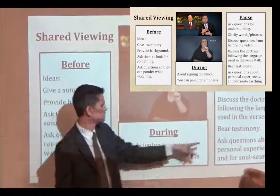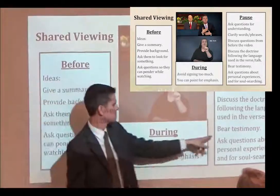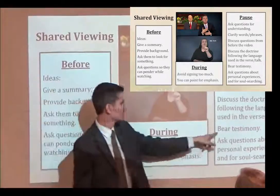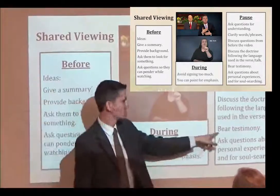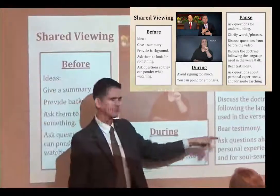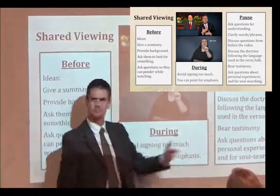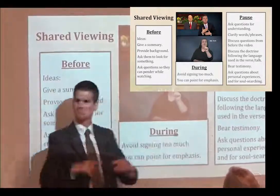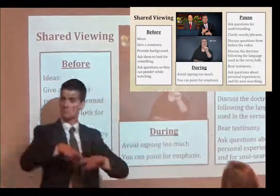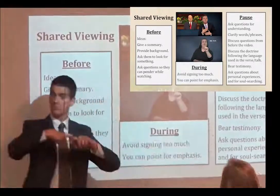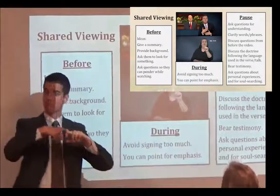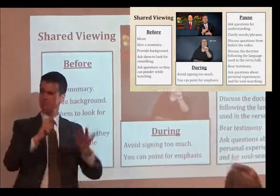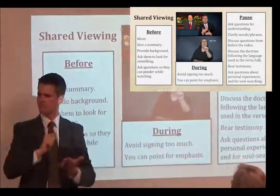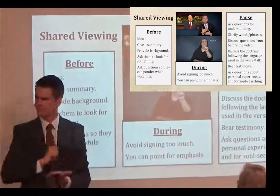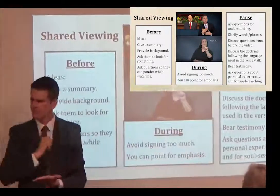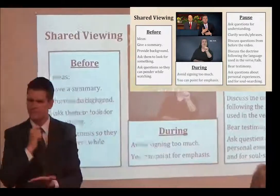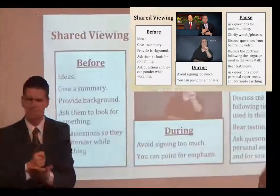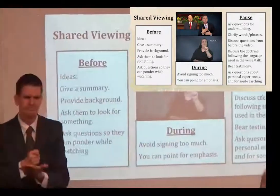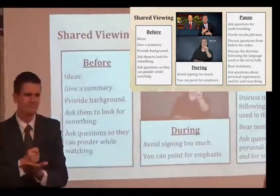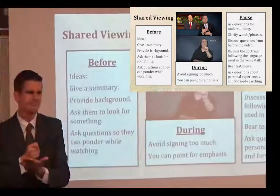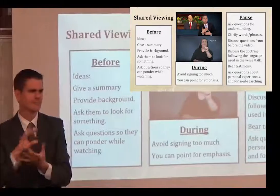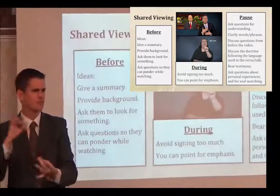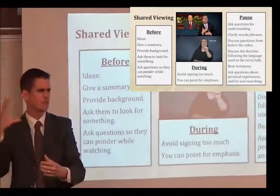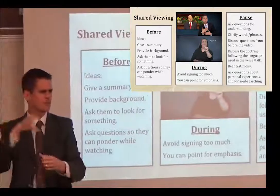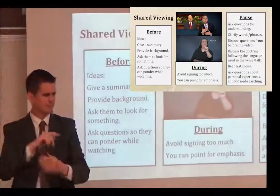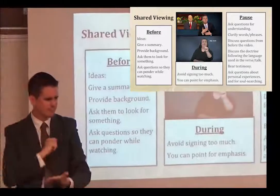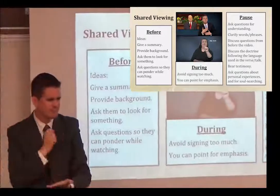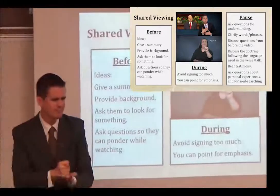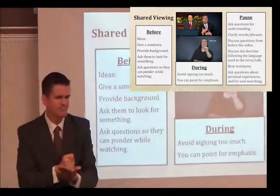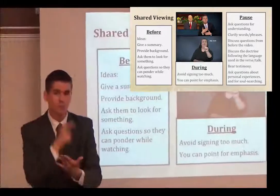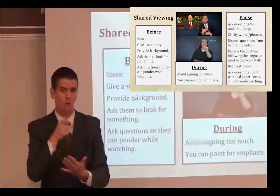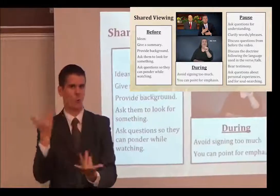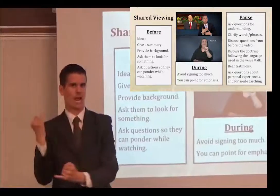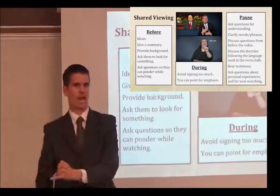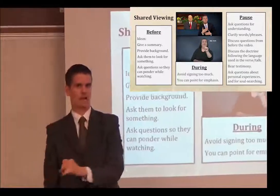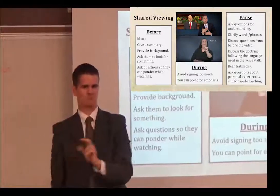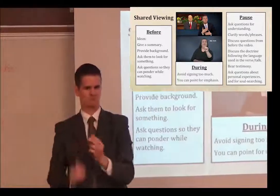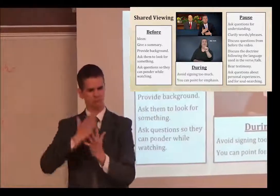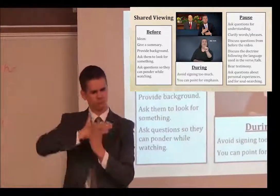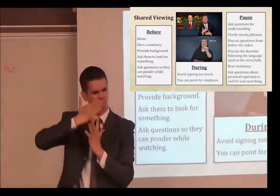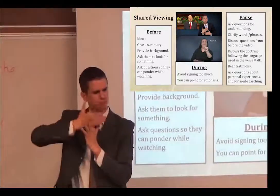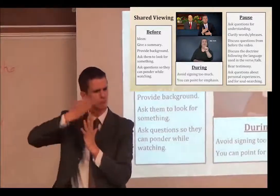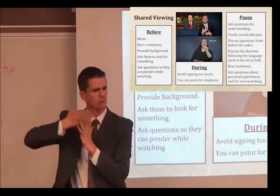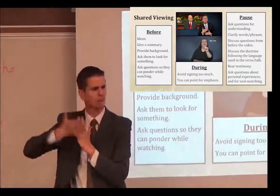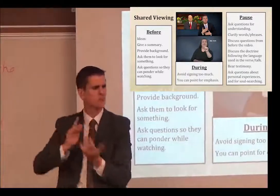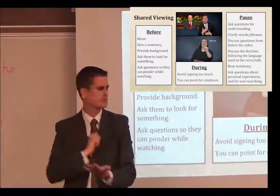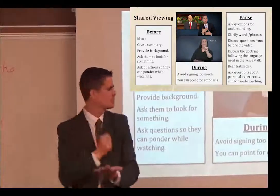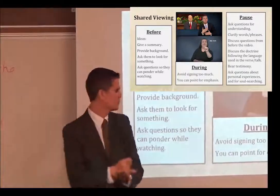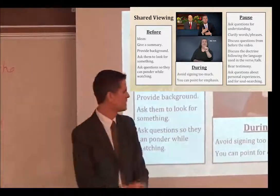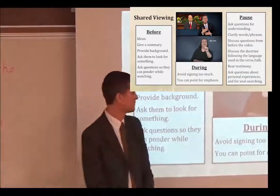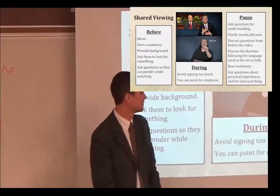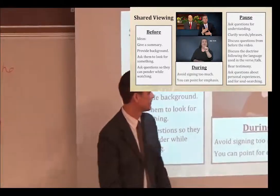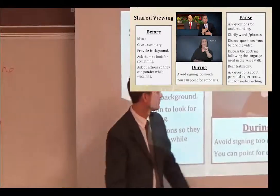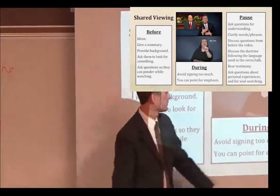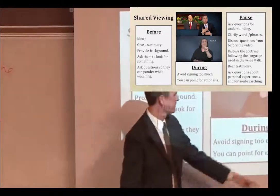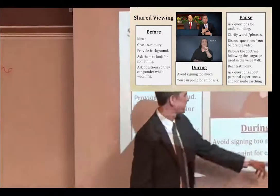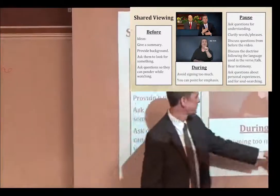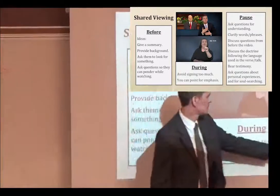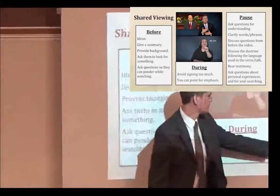or I would have chosen something different. Testify. Let the spirit testify. Don't always wait till the end. Insert your testimony in the